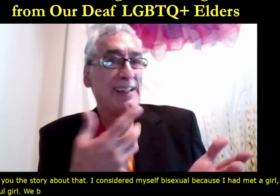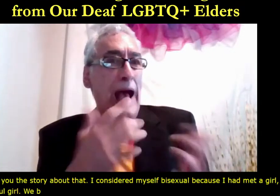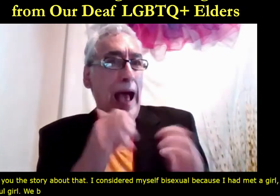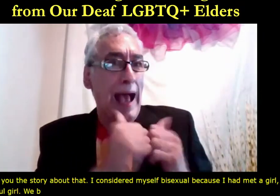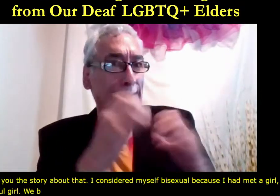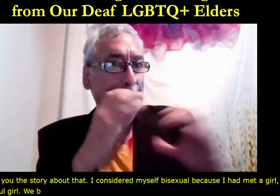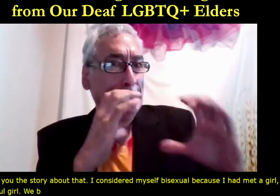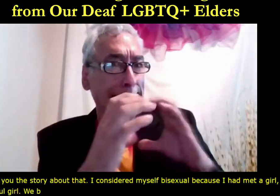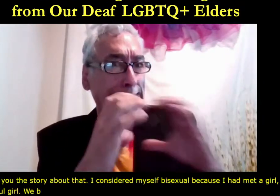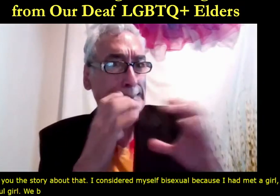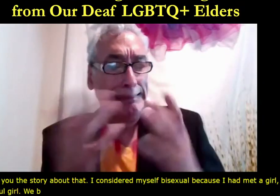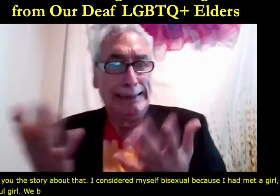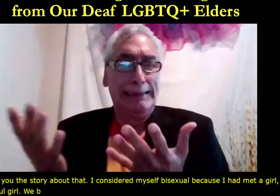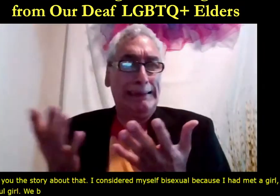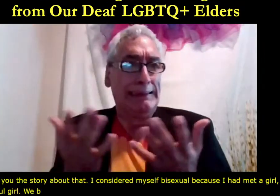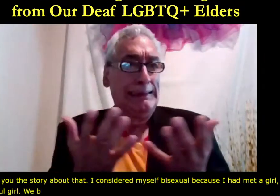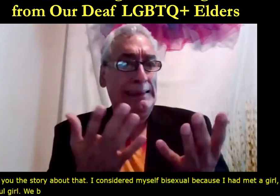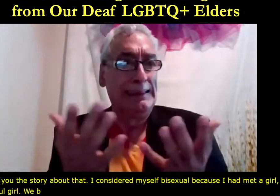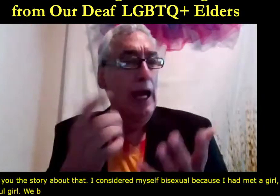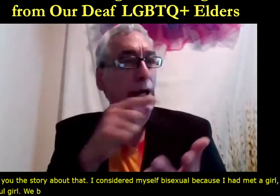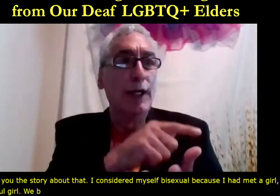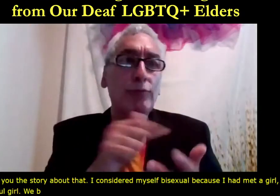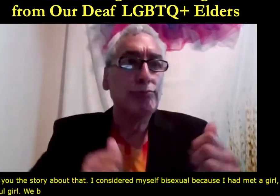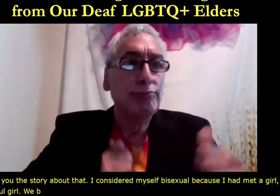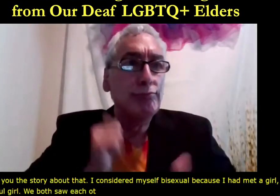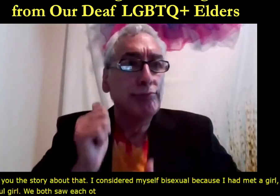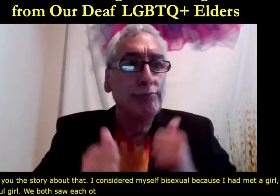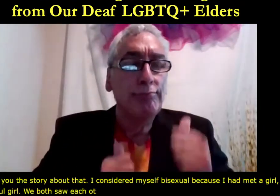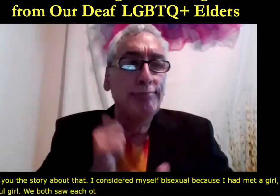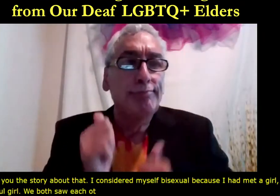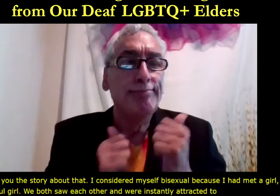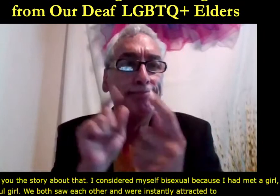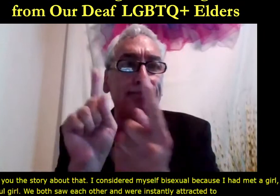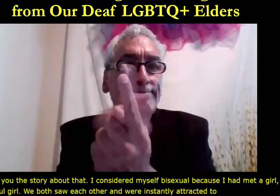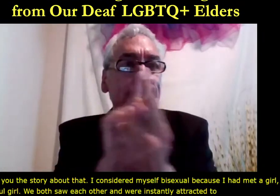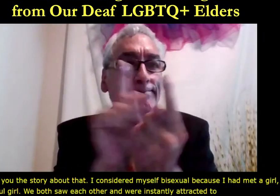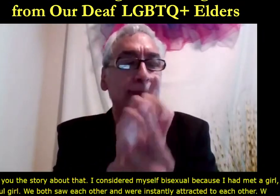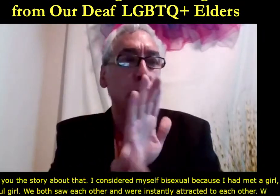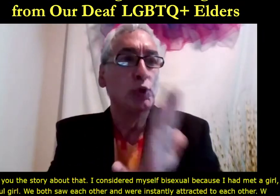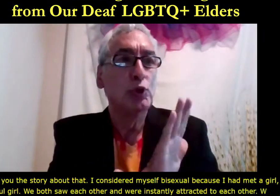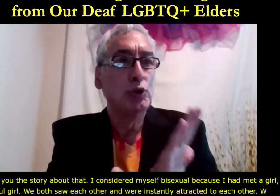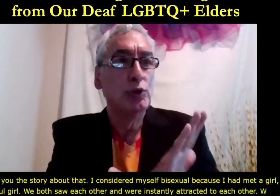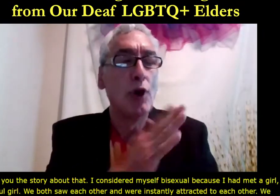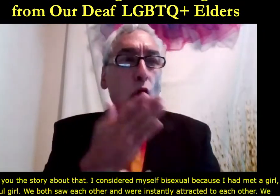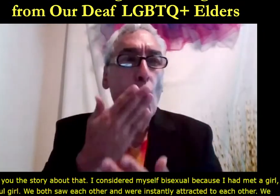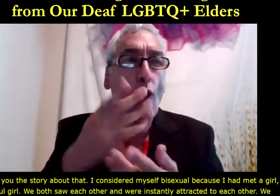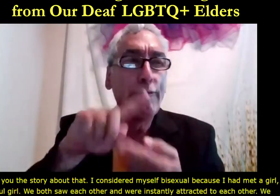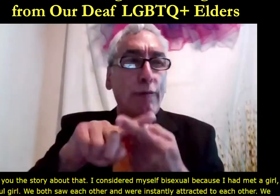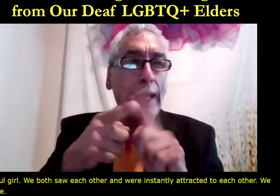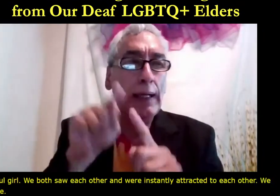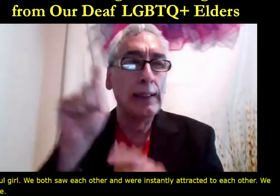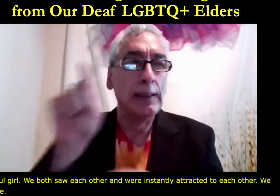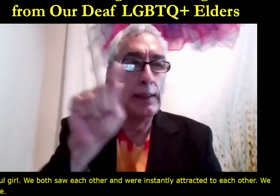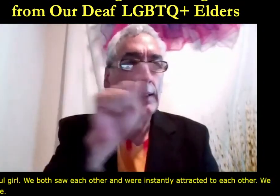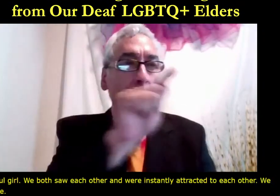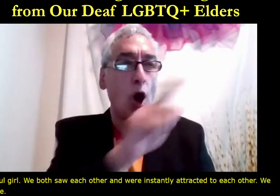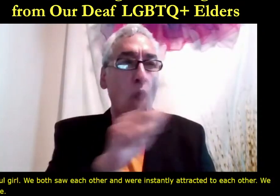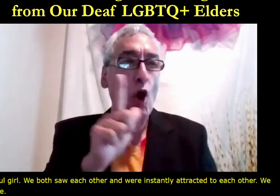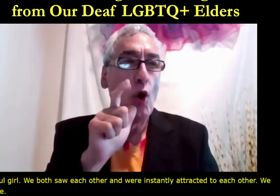fell in love um we weren't sure how we're going to communicate though she was fortunately very aggressive and assertive